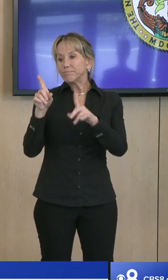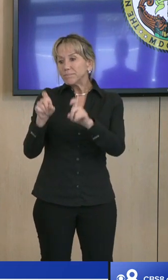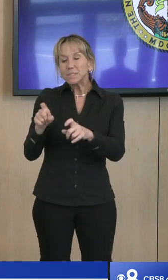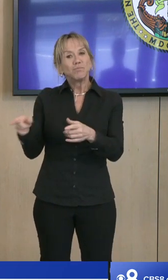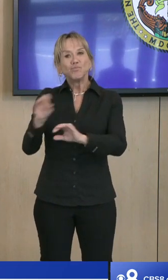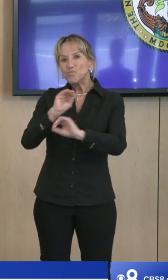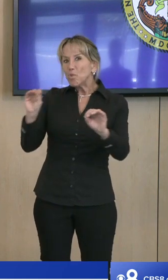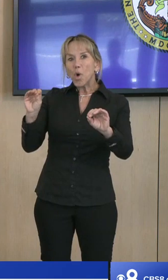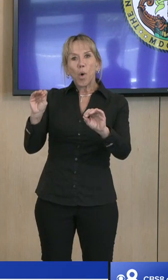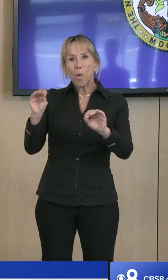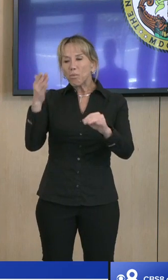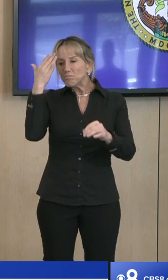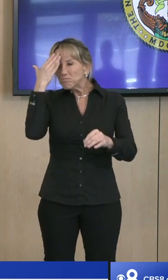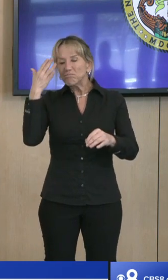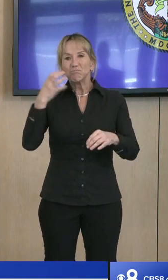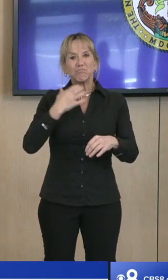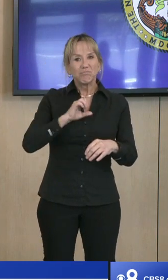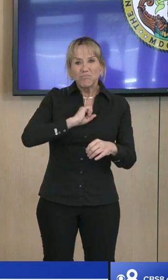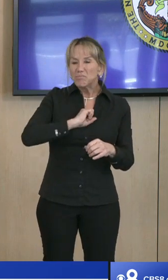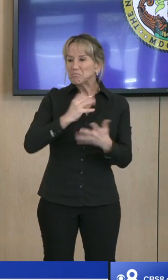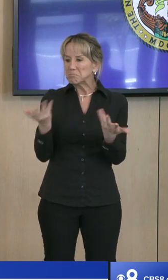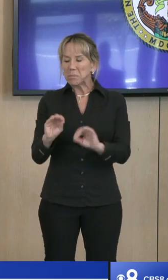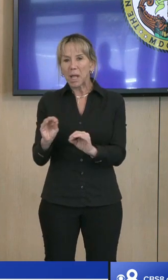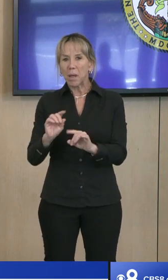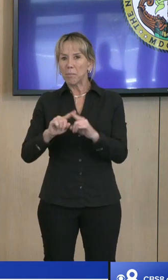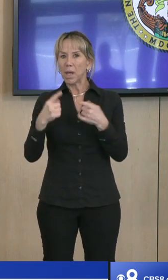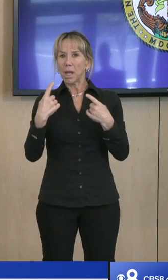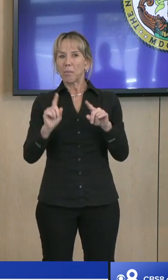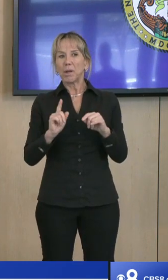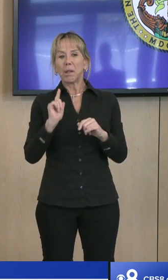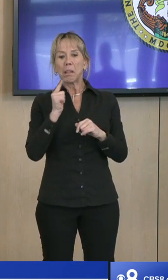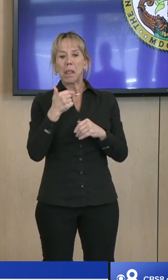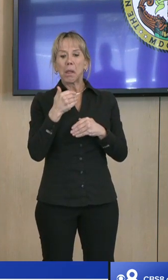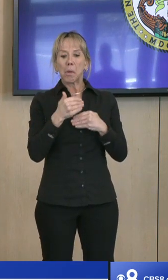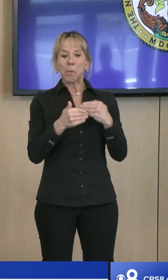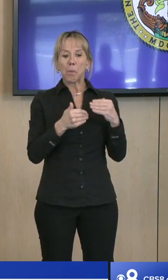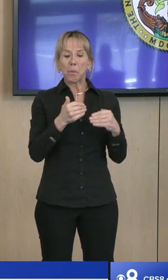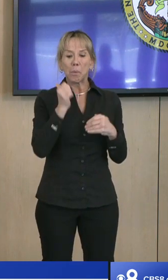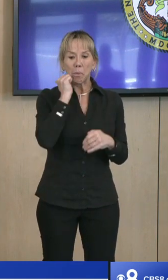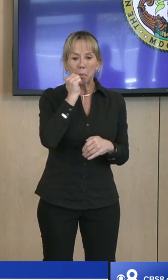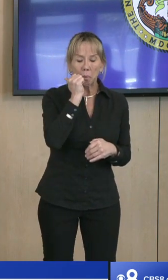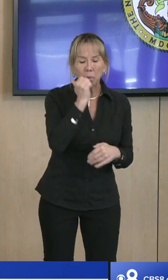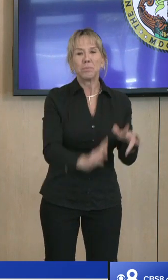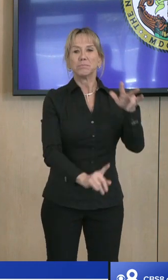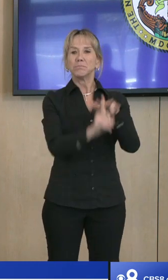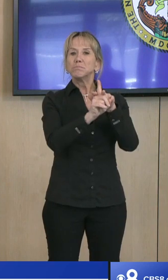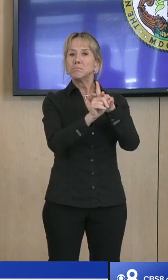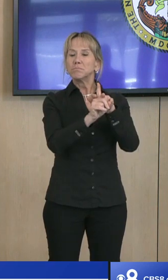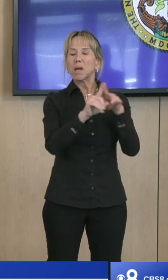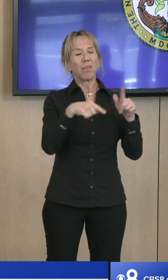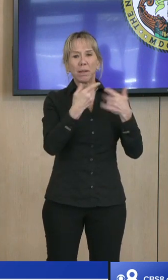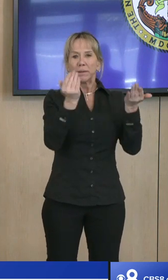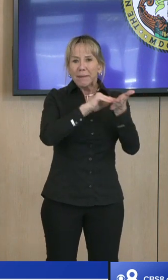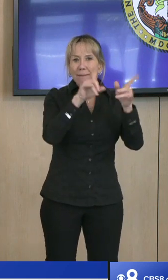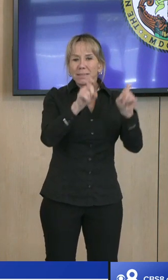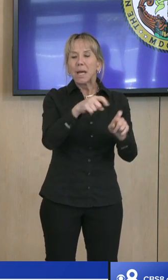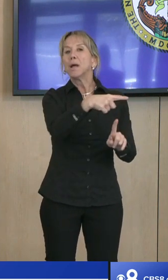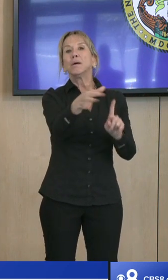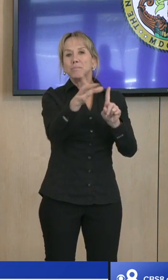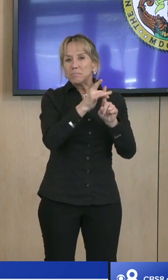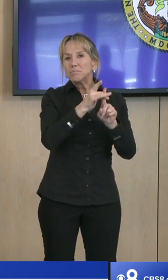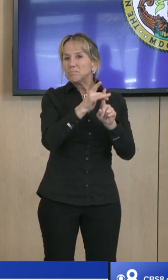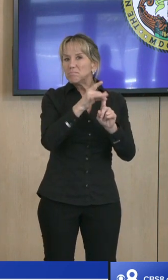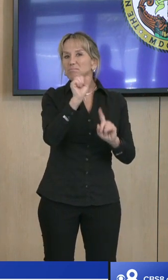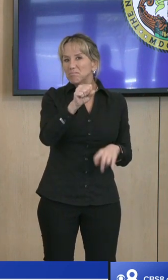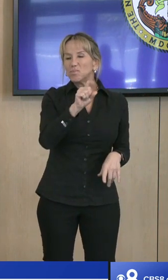with no symptoms, but then they develop symptoms later and they're tested and they're positive. That's an important issue to